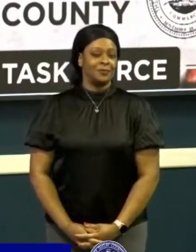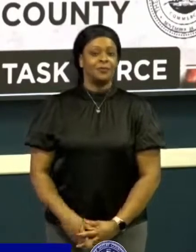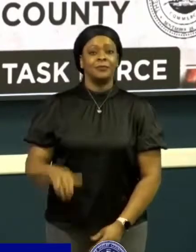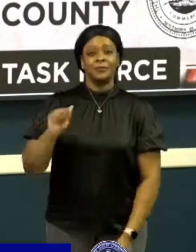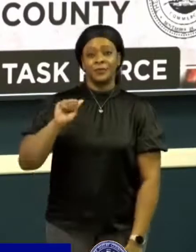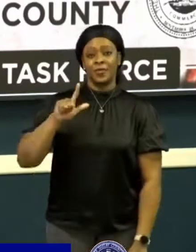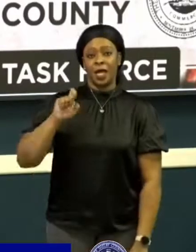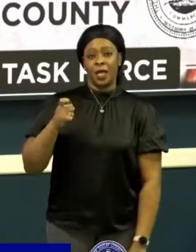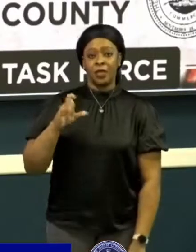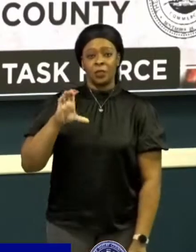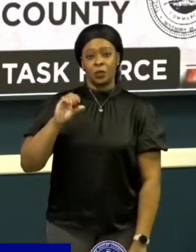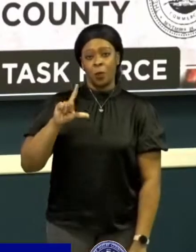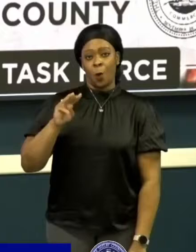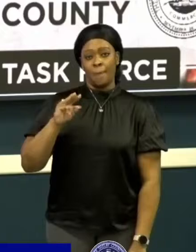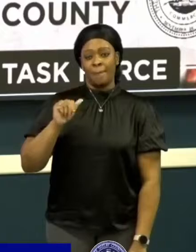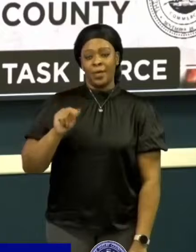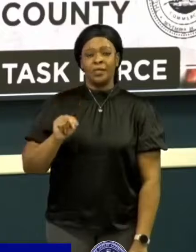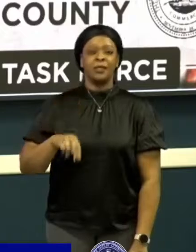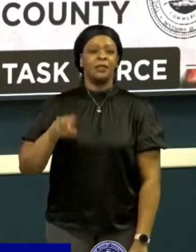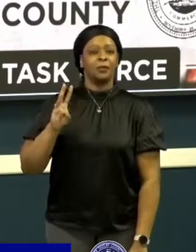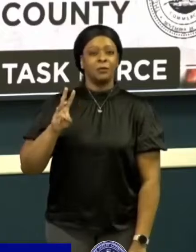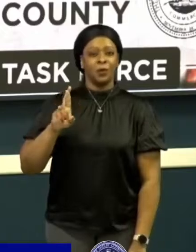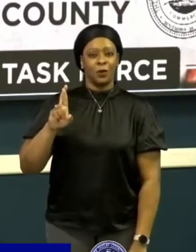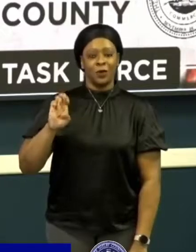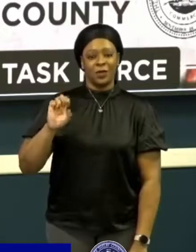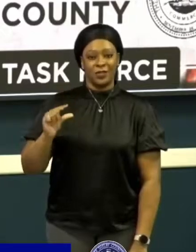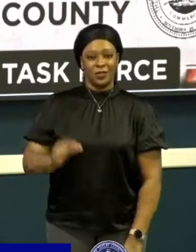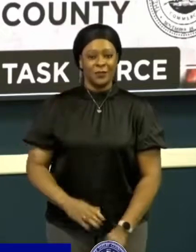Alex Coleman, WREG.